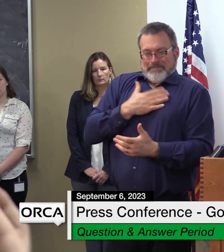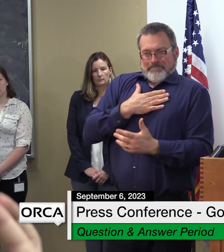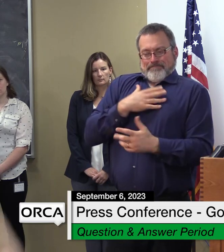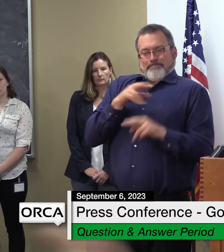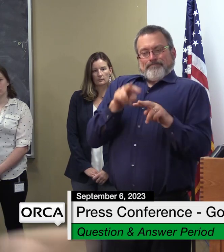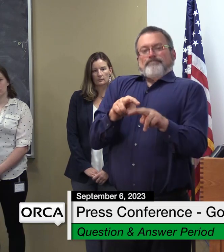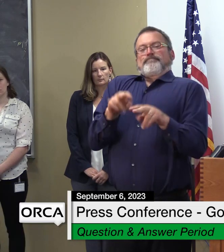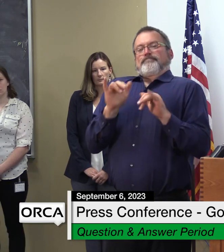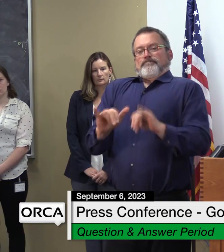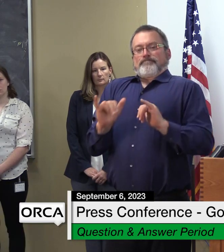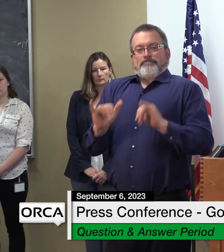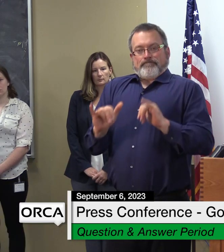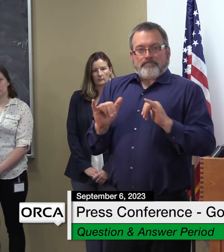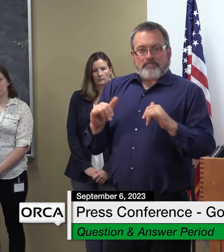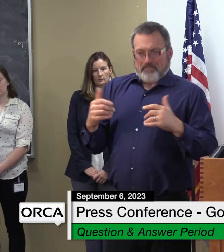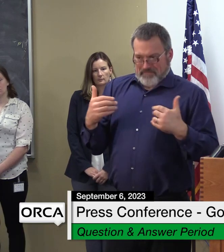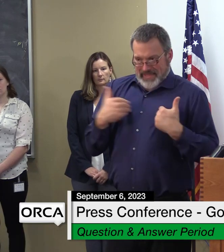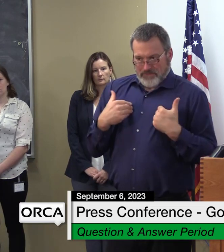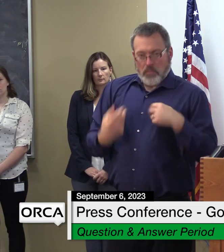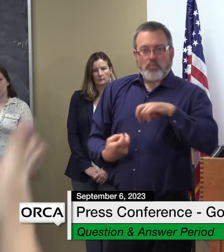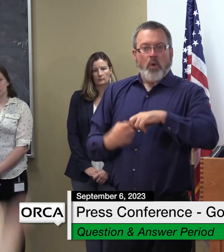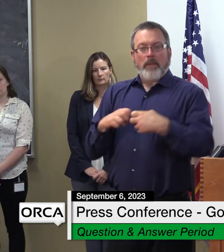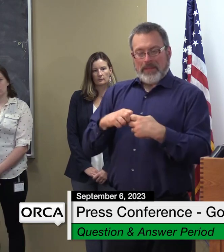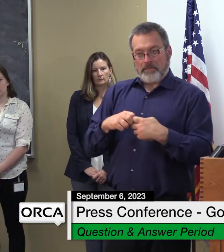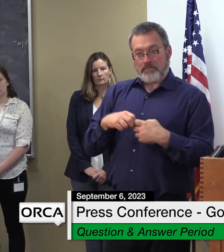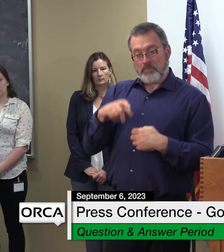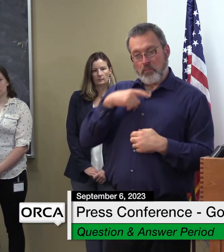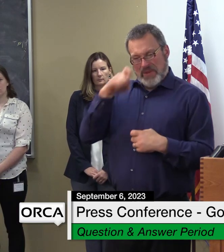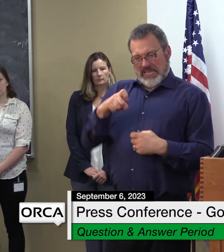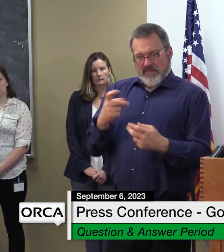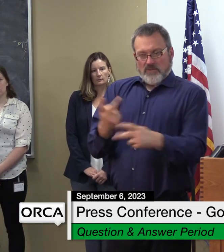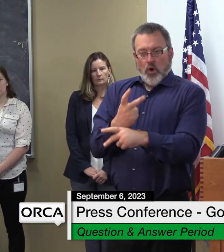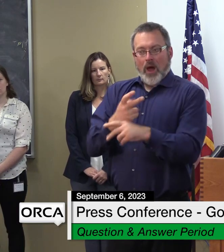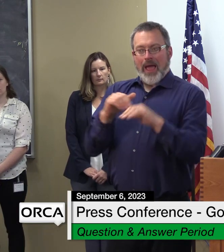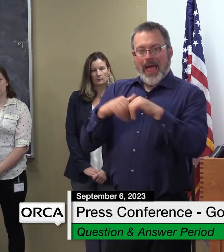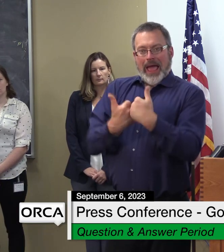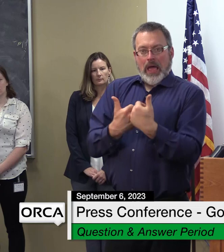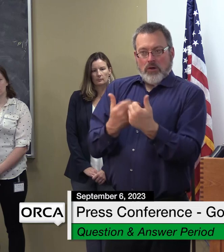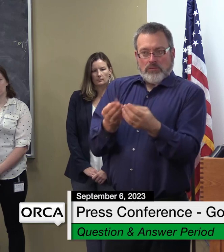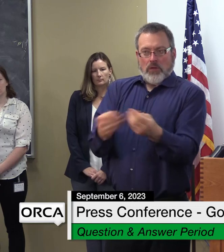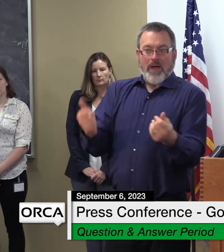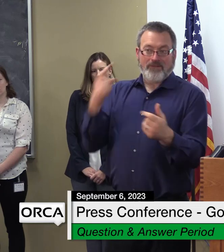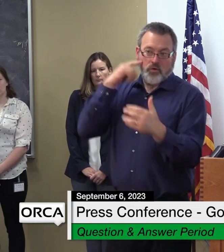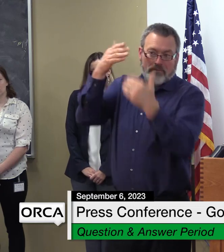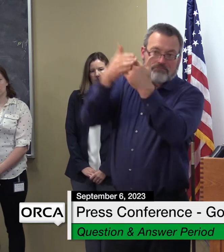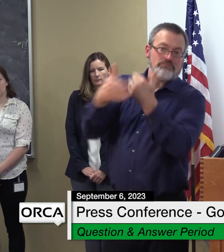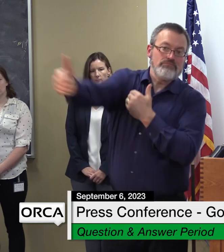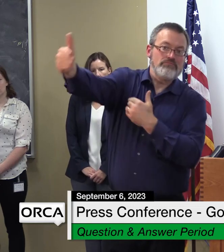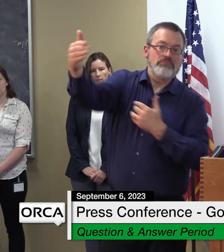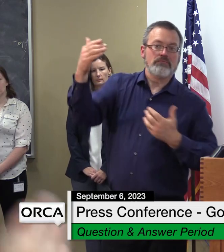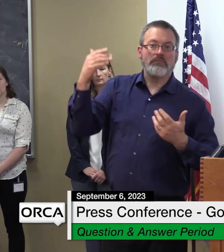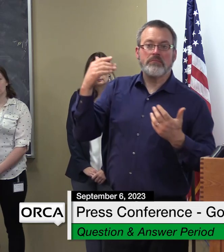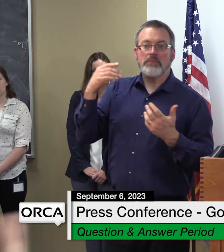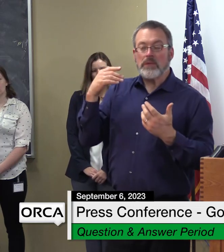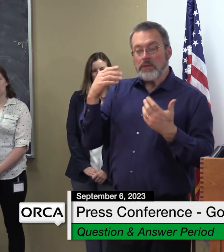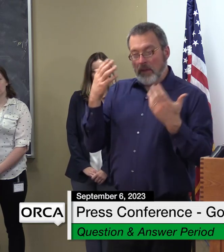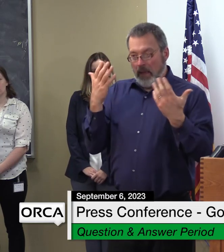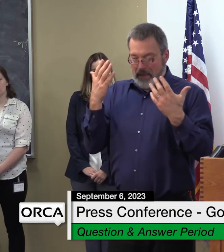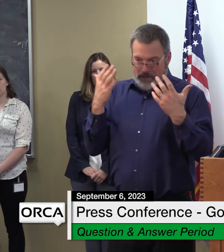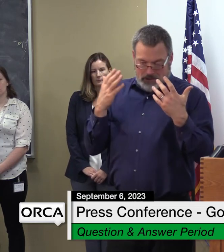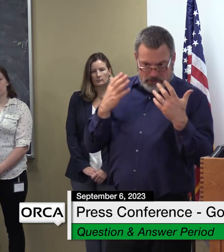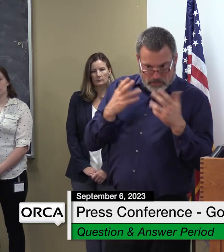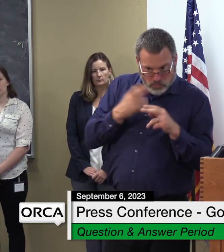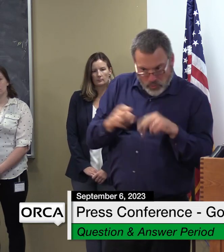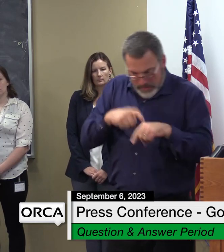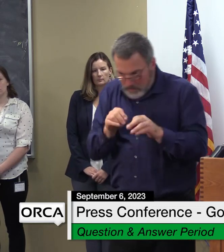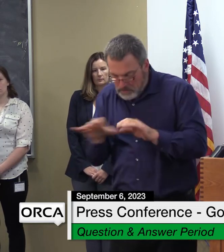problem that we need to address for the future. And whether it's in this way or we find another path forward,